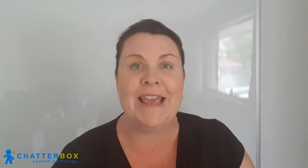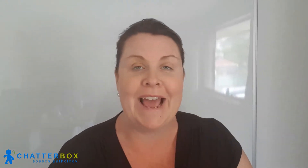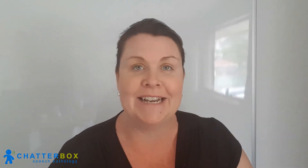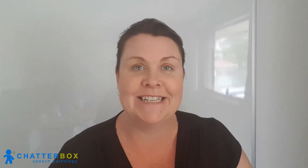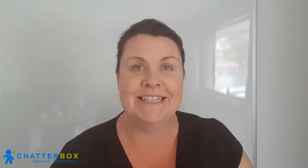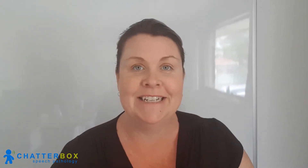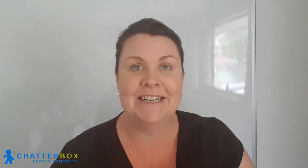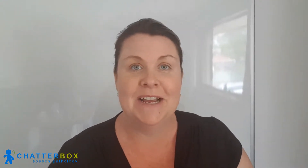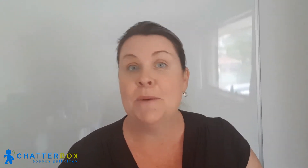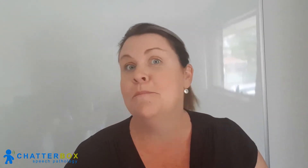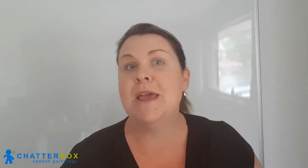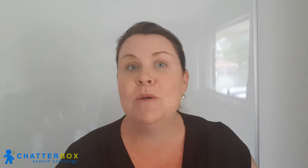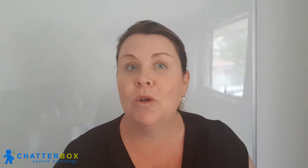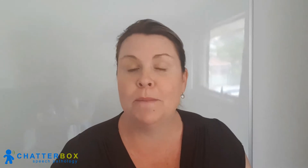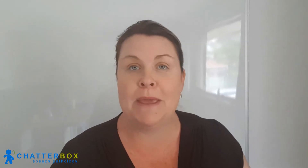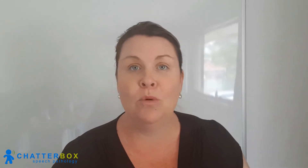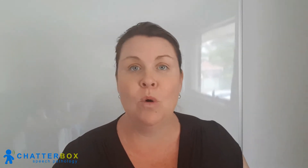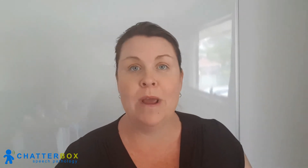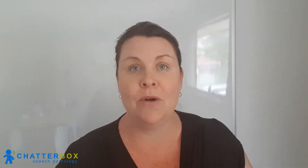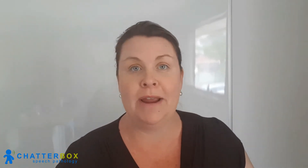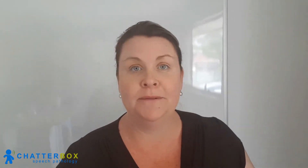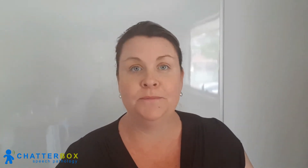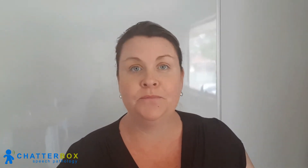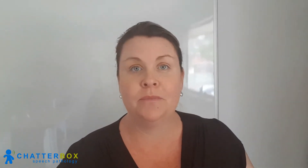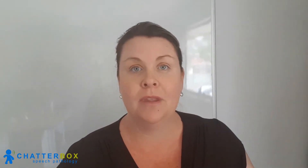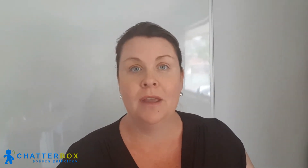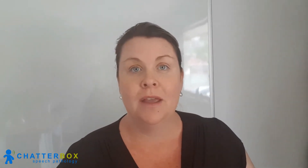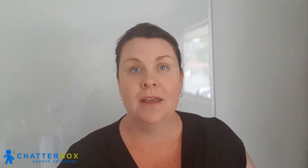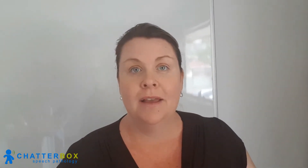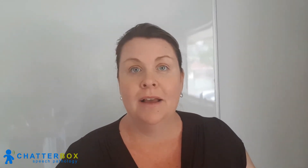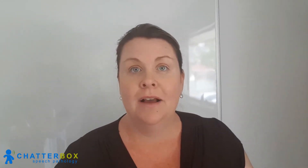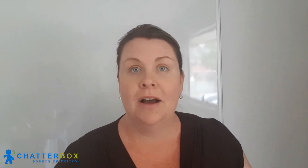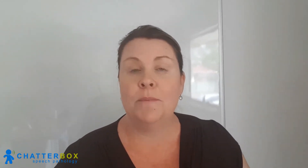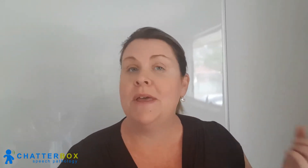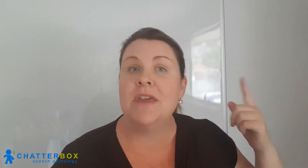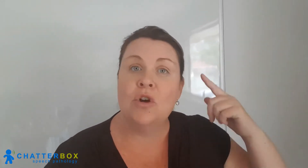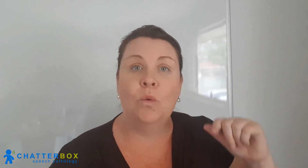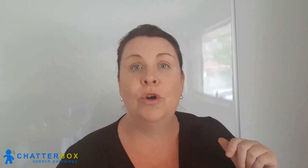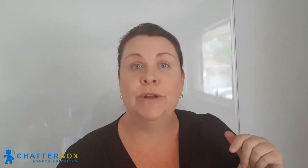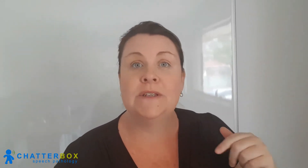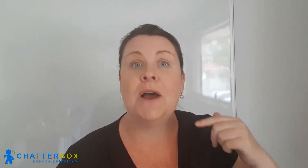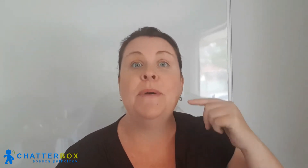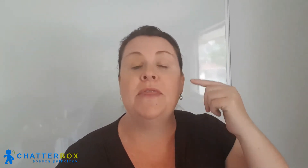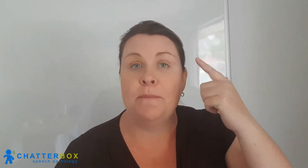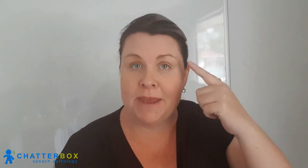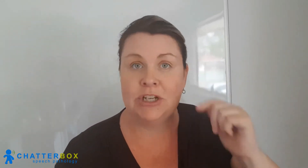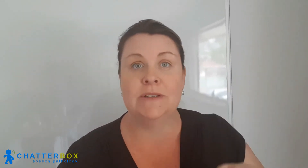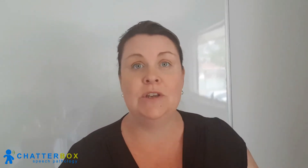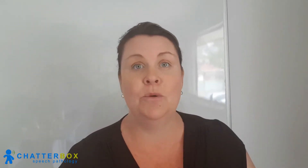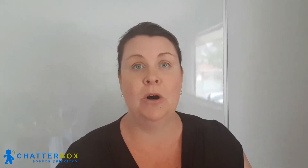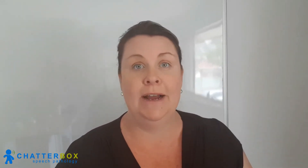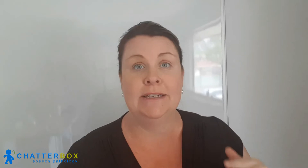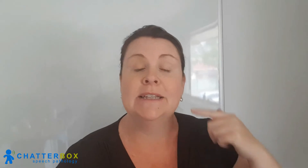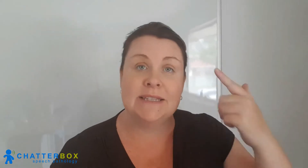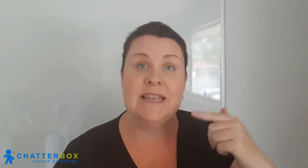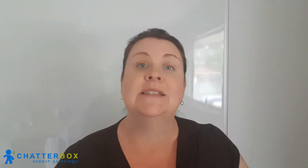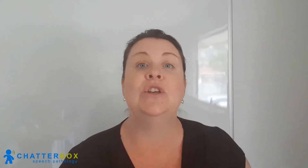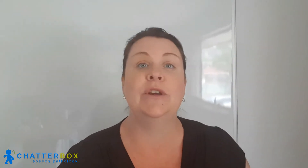at, maybe what the people were wearing. I bet they're not words, I bet they're pictures in your mind. It's things that you can